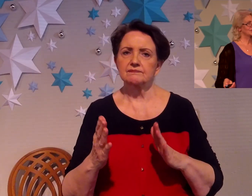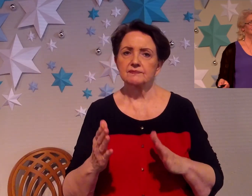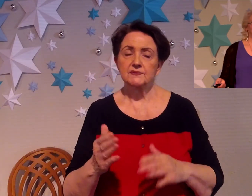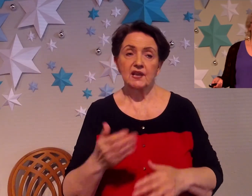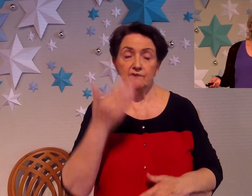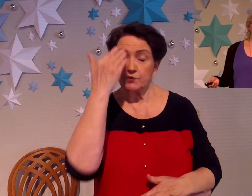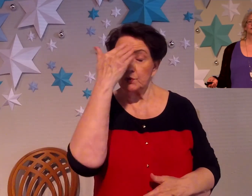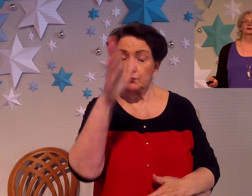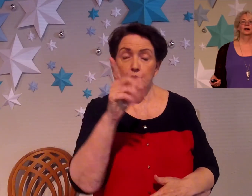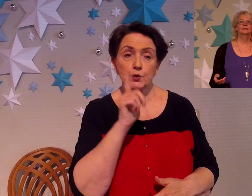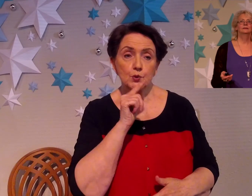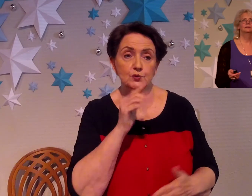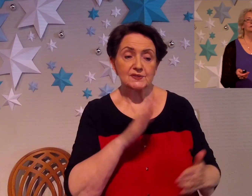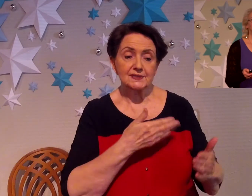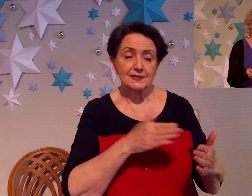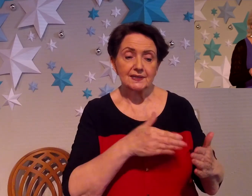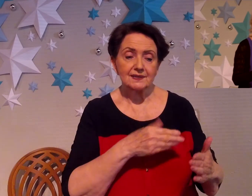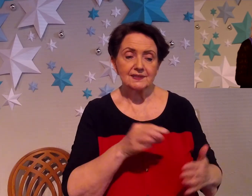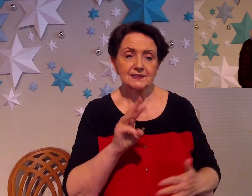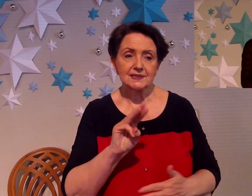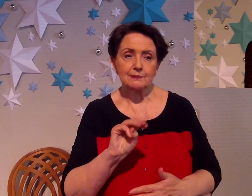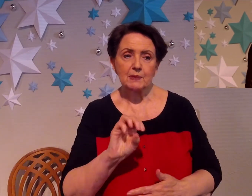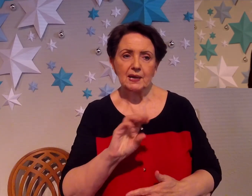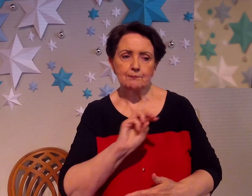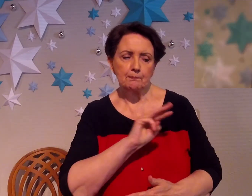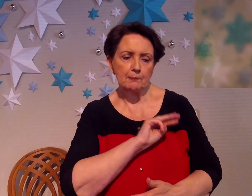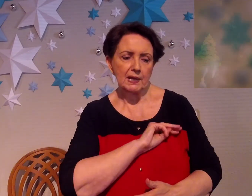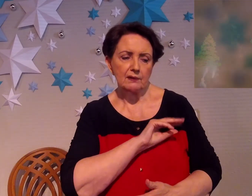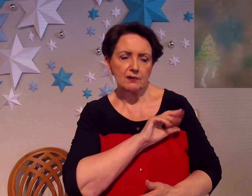know who's singing, it's Michael Gott.